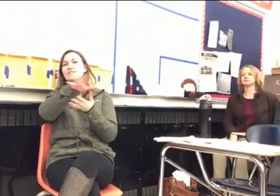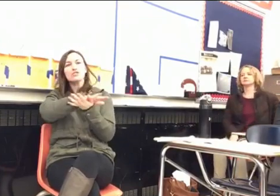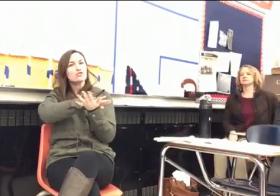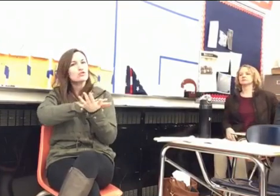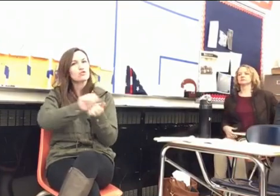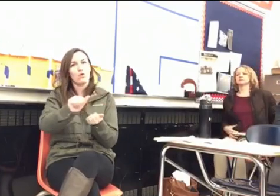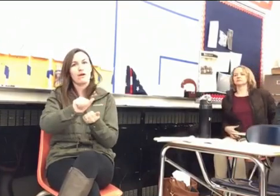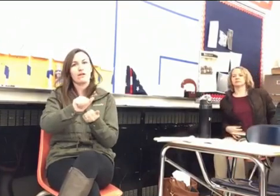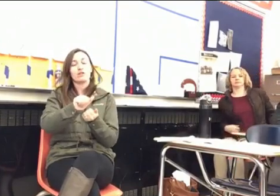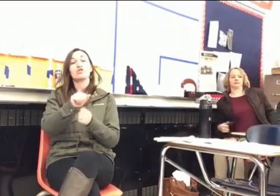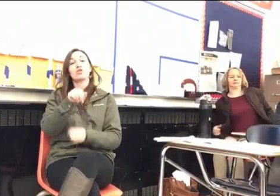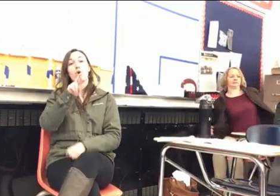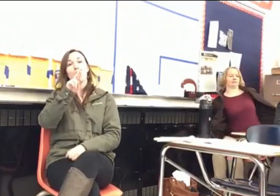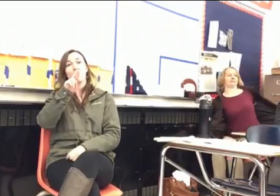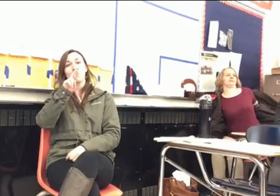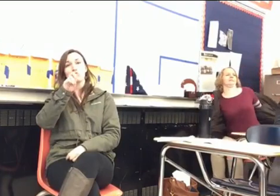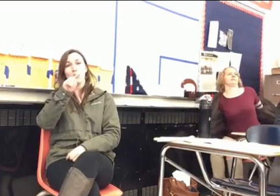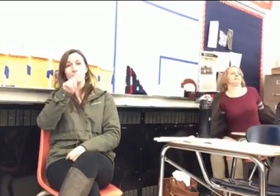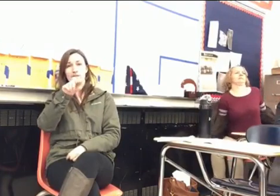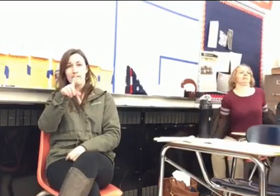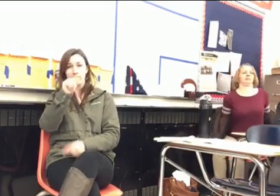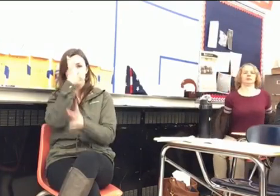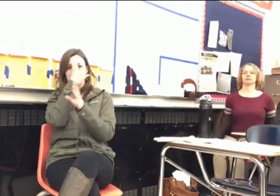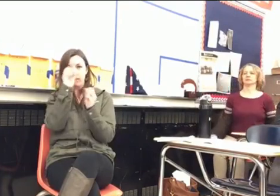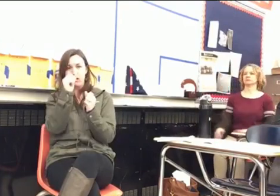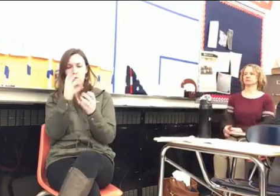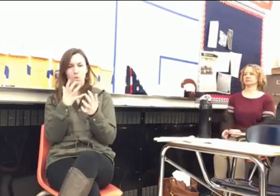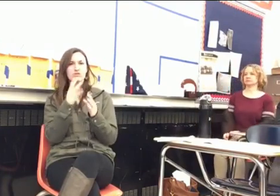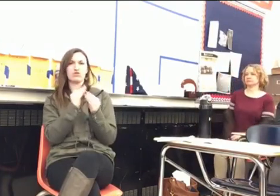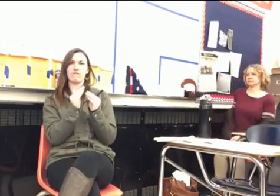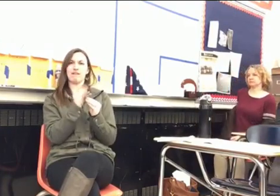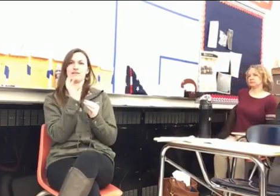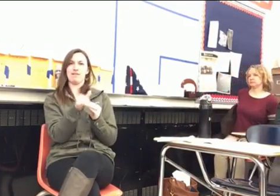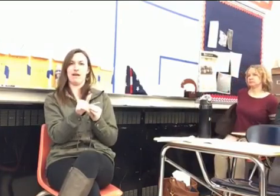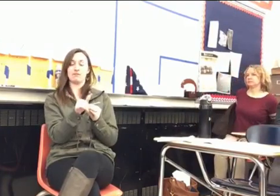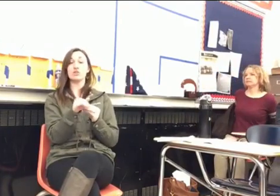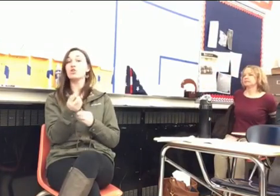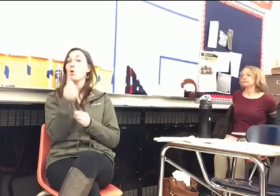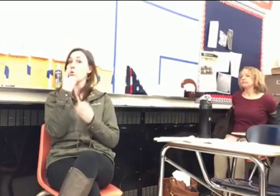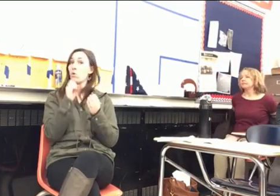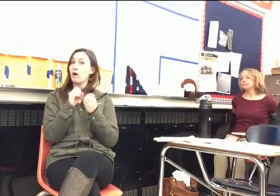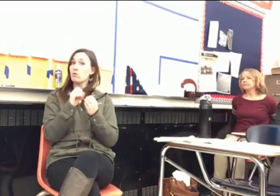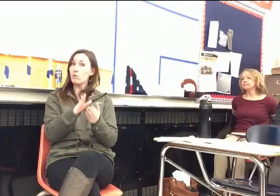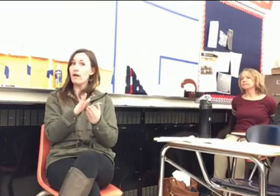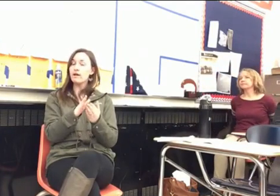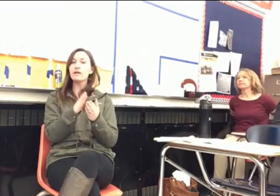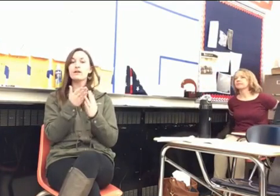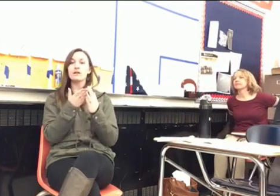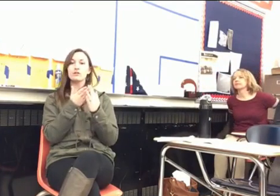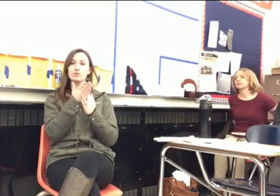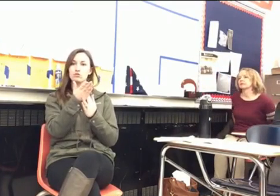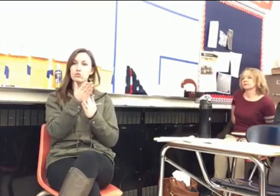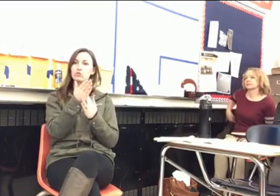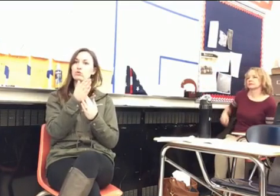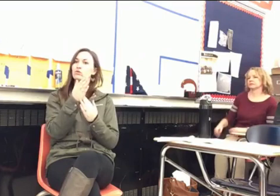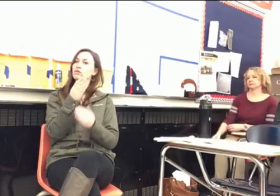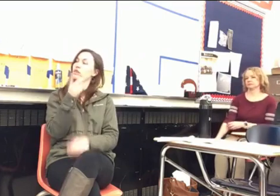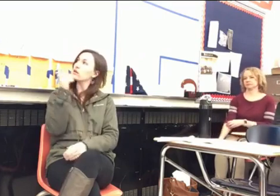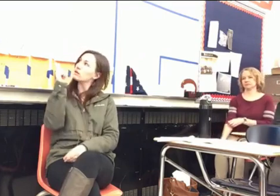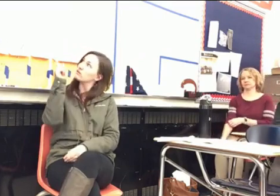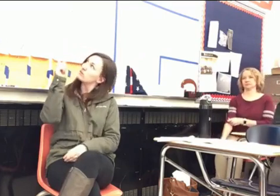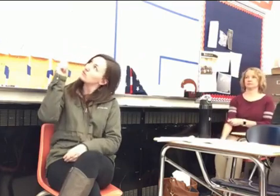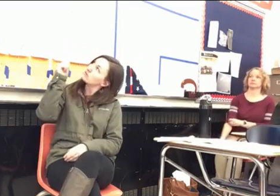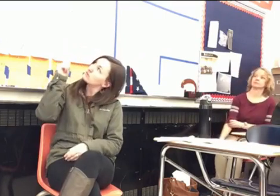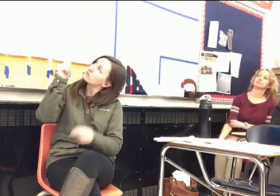Theodore Roosevelt wants to do something about that. And one way that he's going to do this is through what is known as the bully pulpit. And if you will write down